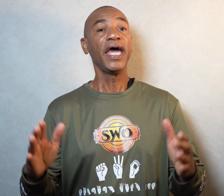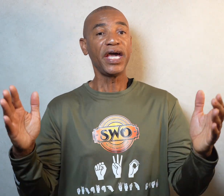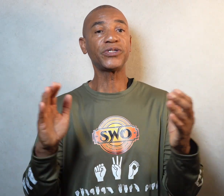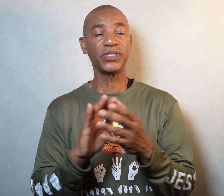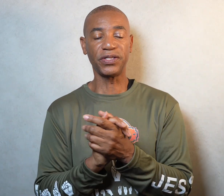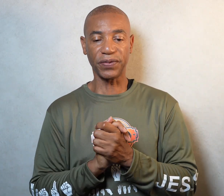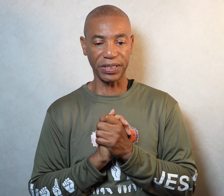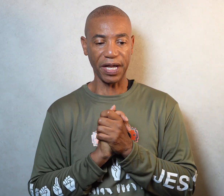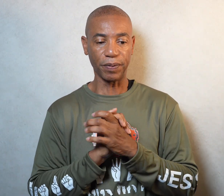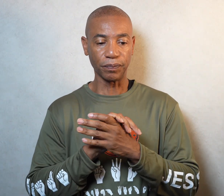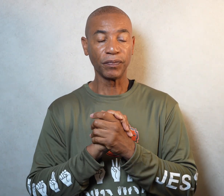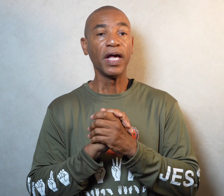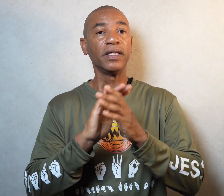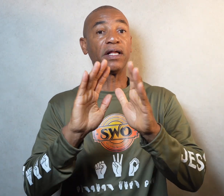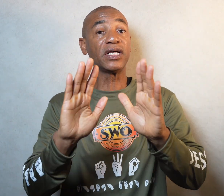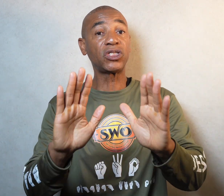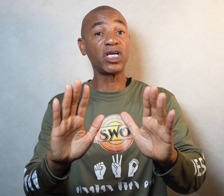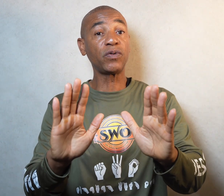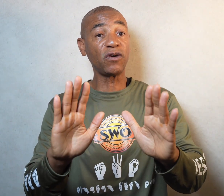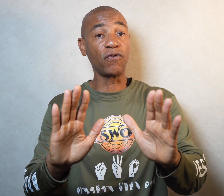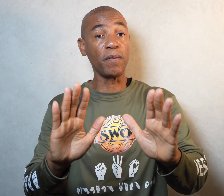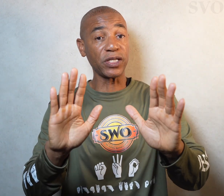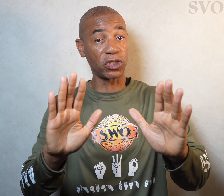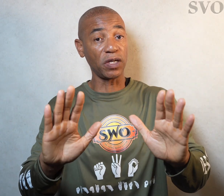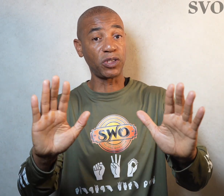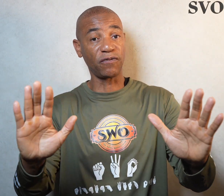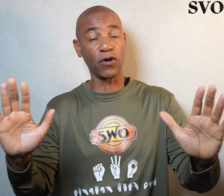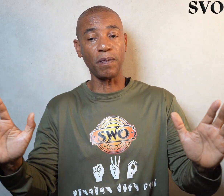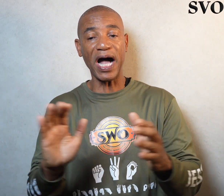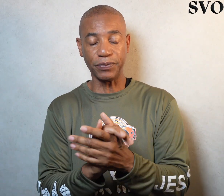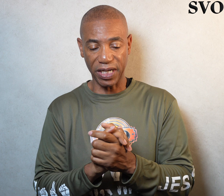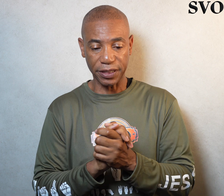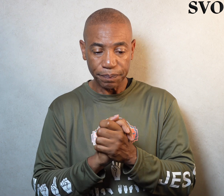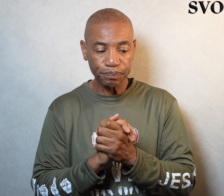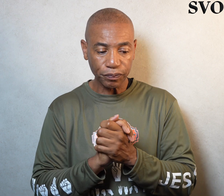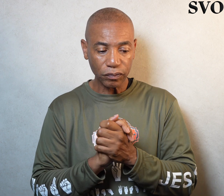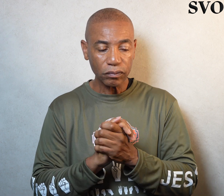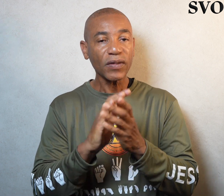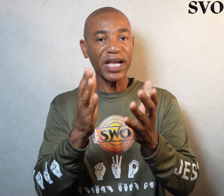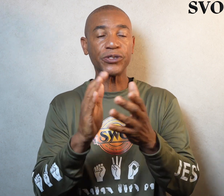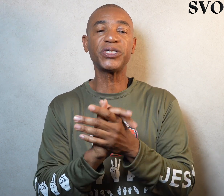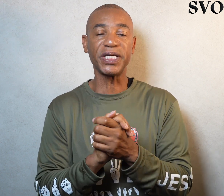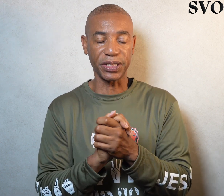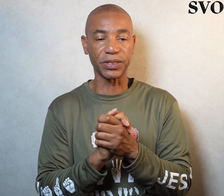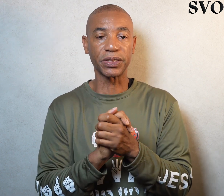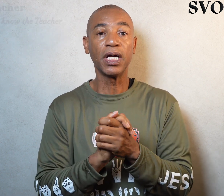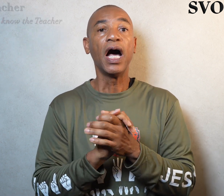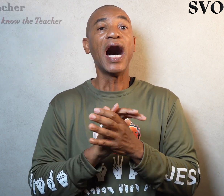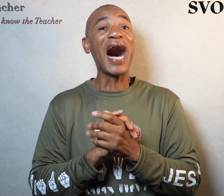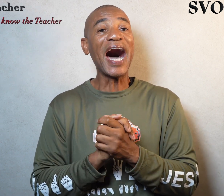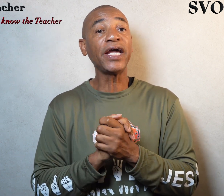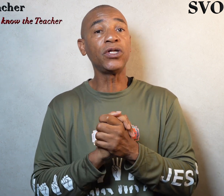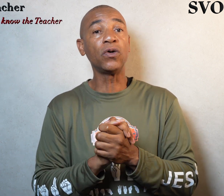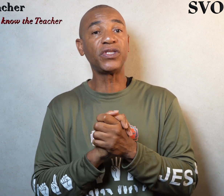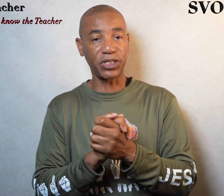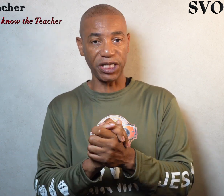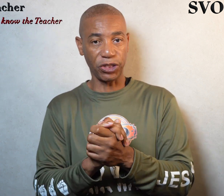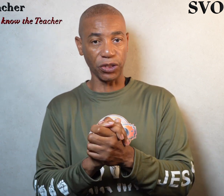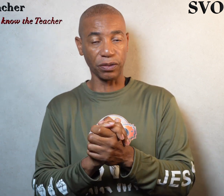Here's another example. Now let's stick with the format subject, verb, object. Here's the sentence. I know the teacher. Now